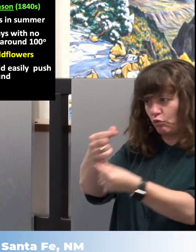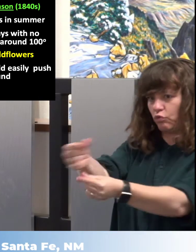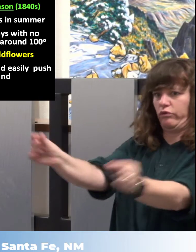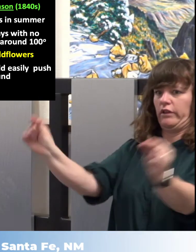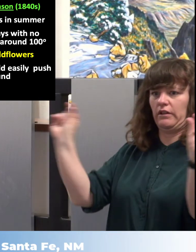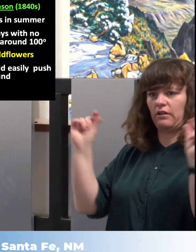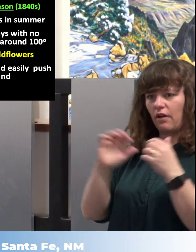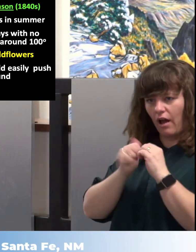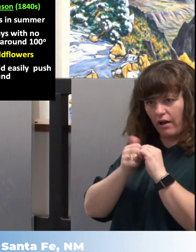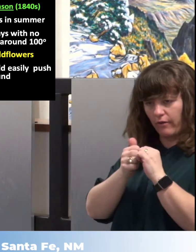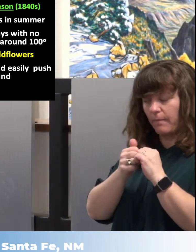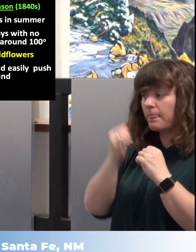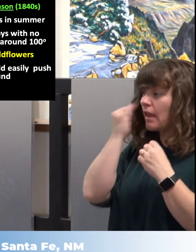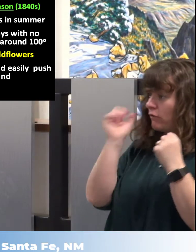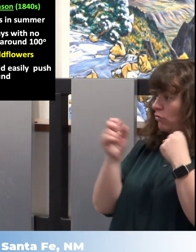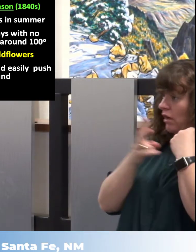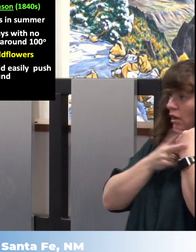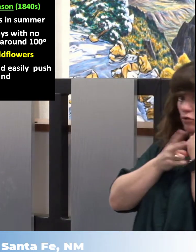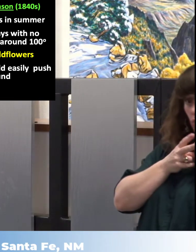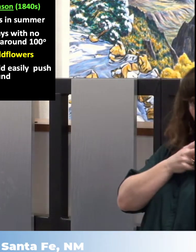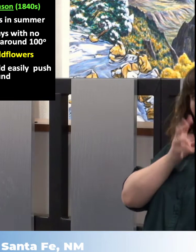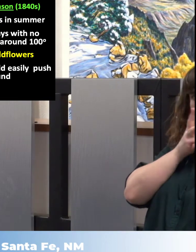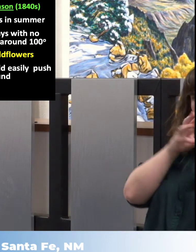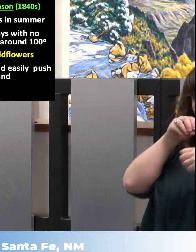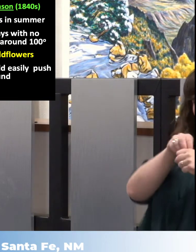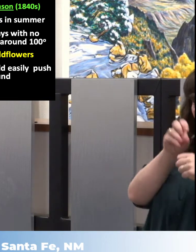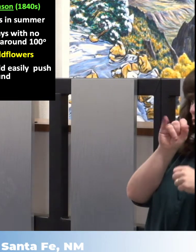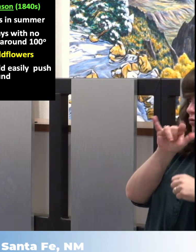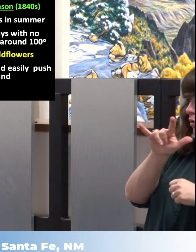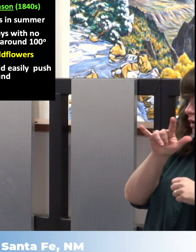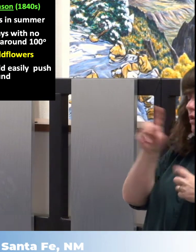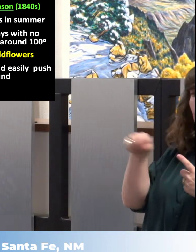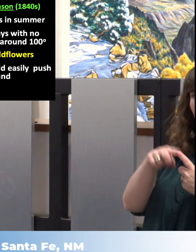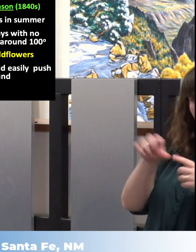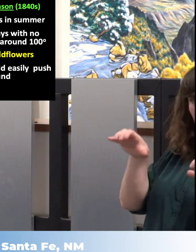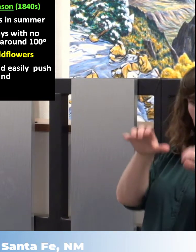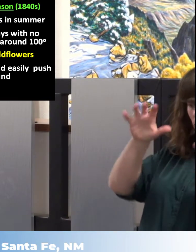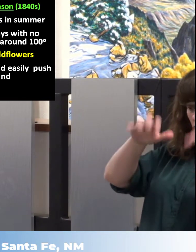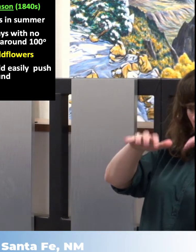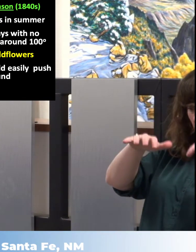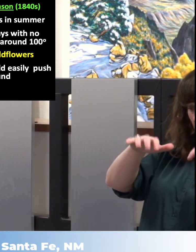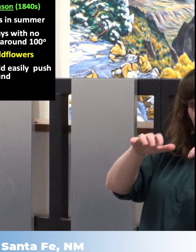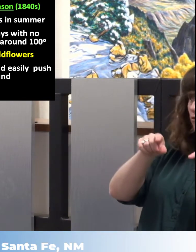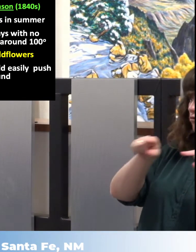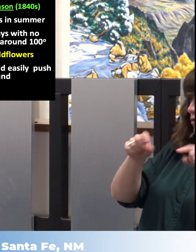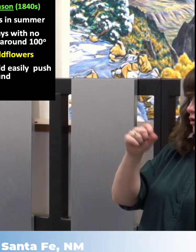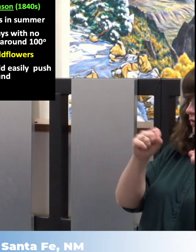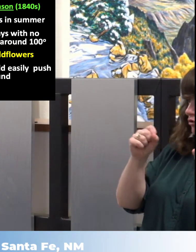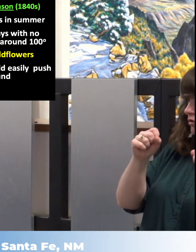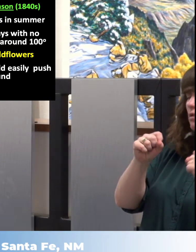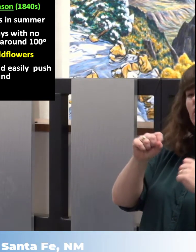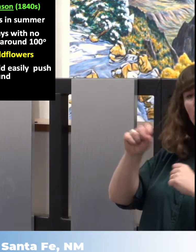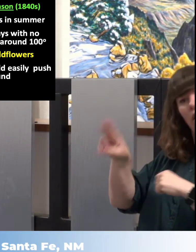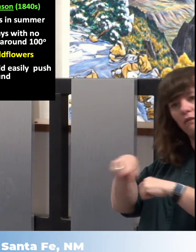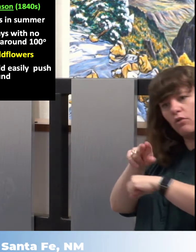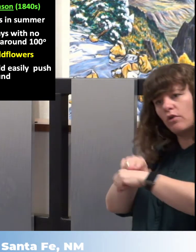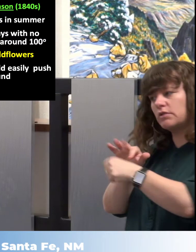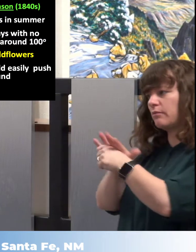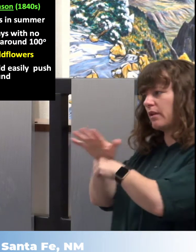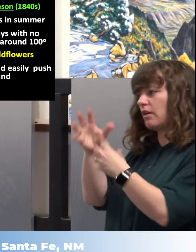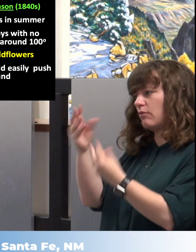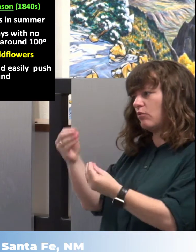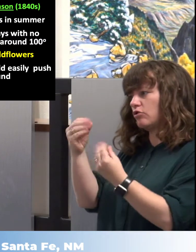if you could store a lot of water in that soil when it does rain in wintertime, then of course there is going be plenty of